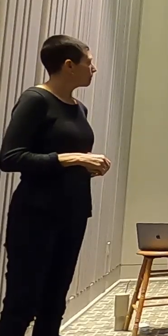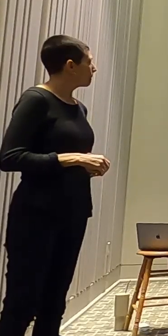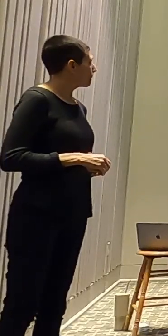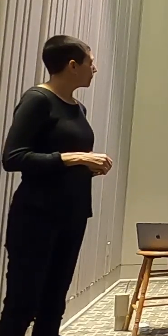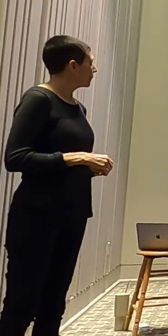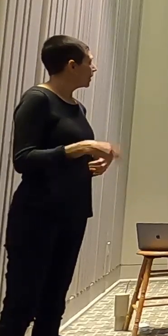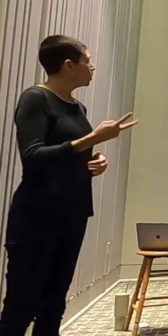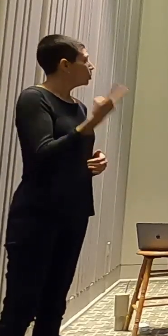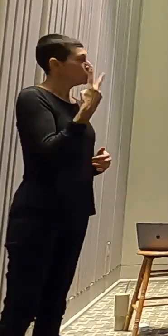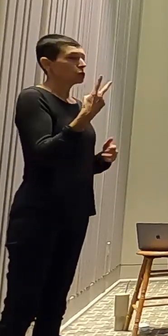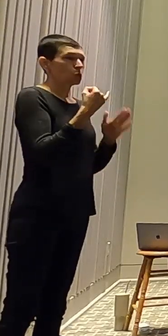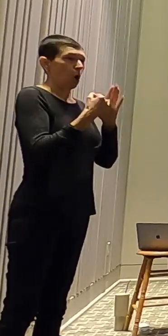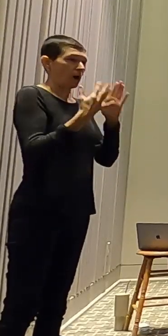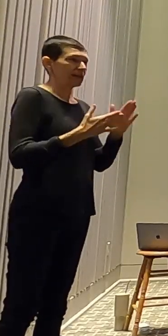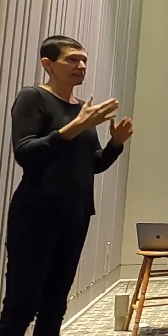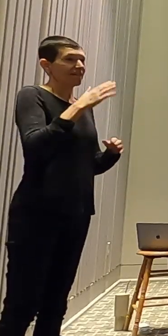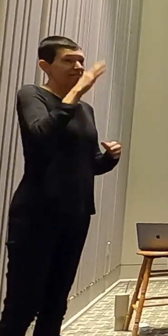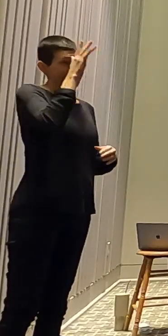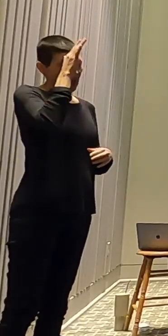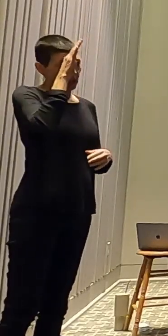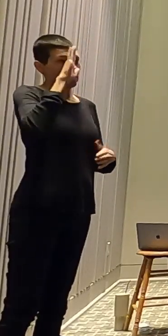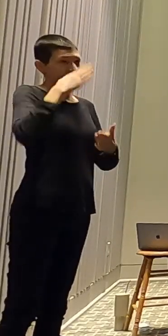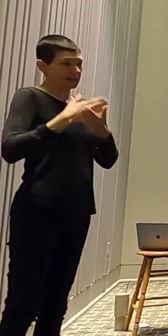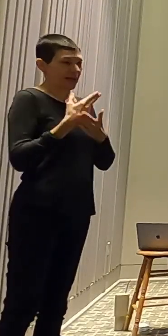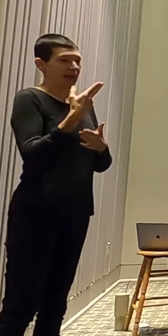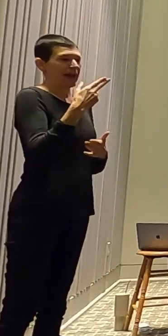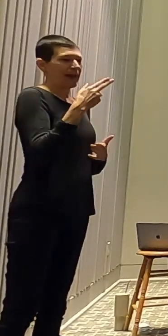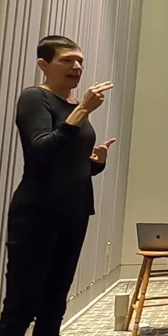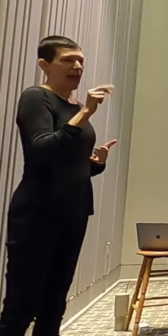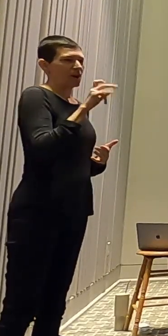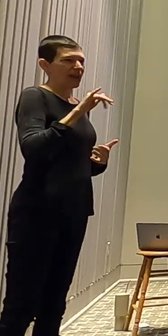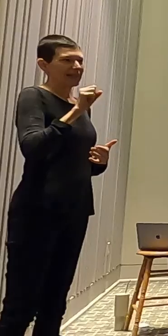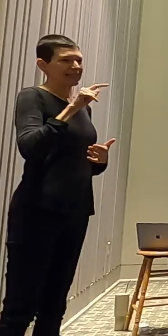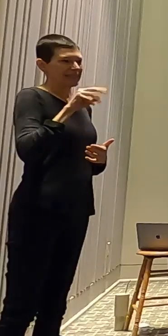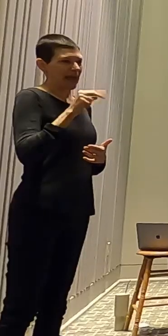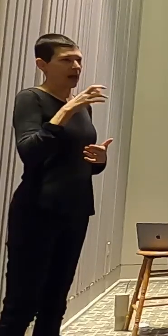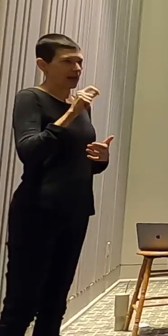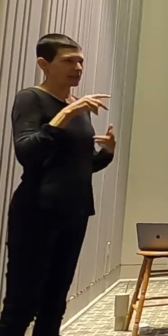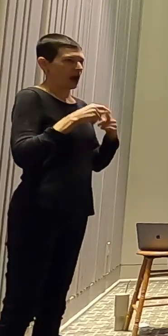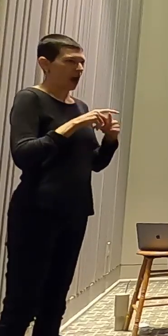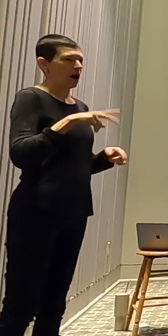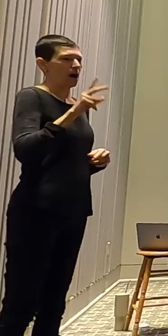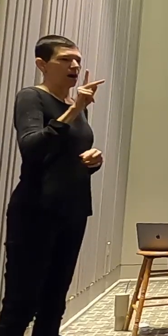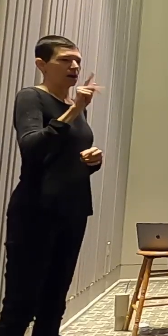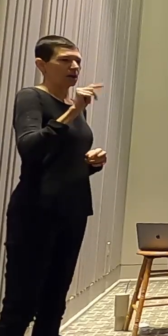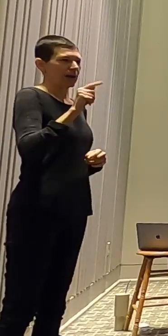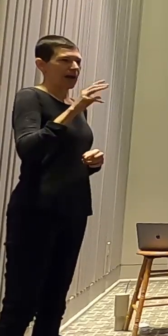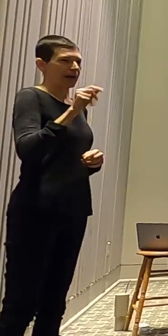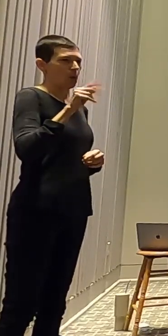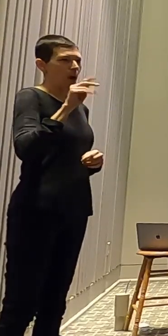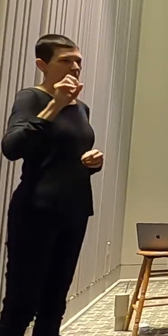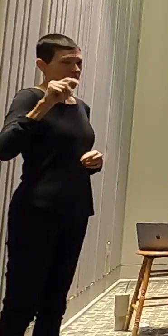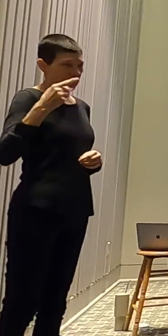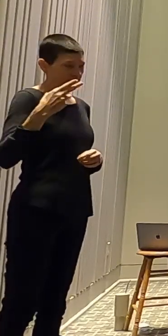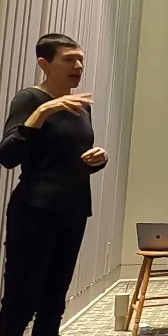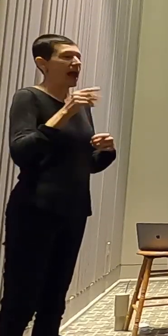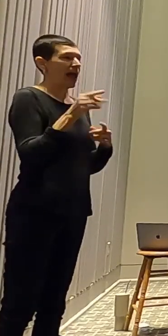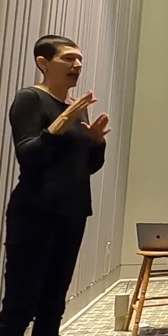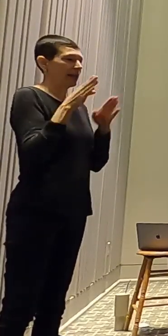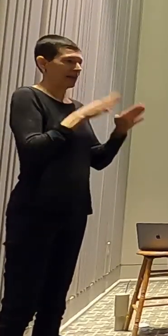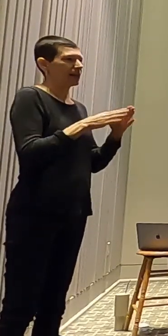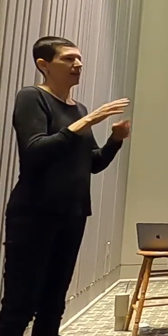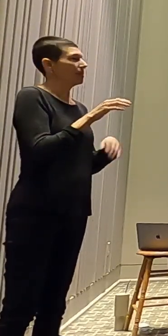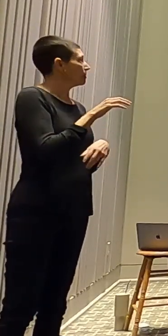Two of the artists, father and son Henry and Stan Hunt, are Kwakwaka'wakw, and Tom Patterson is part of the